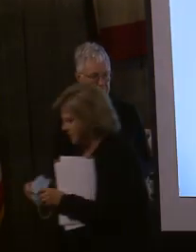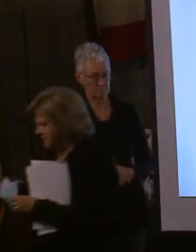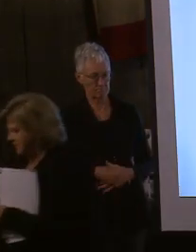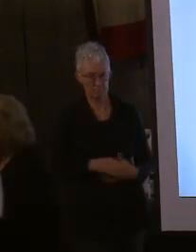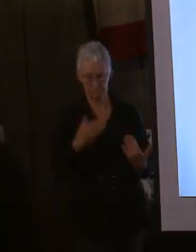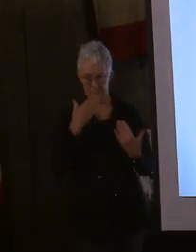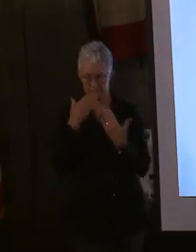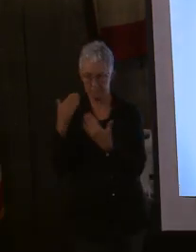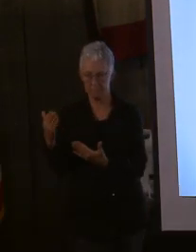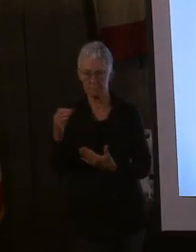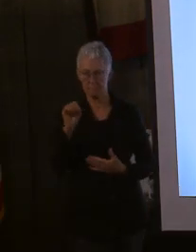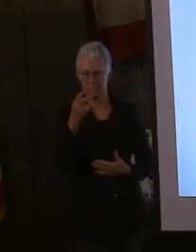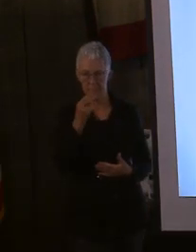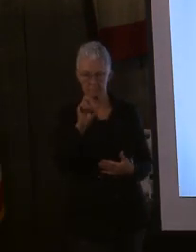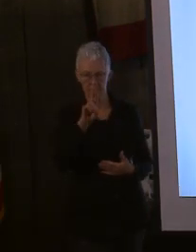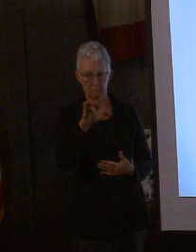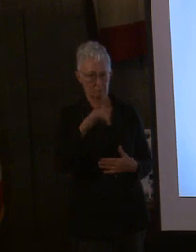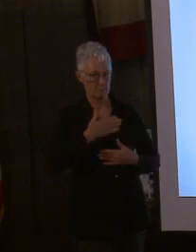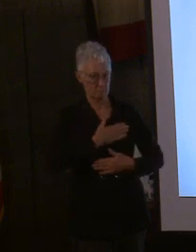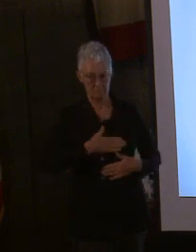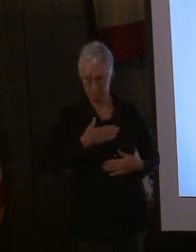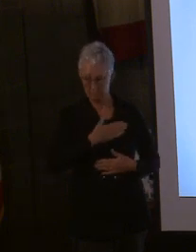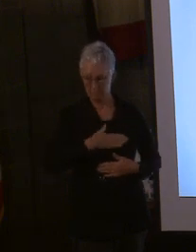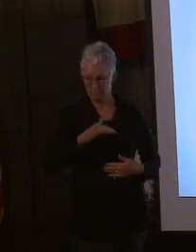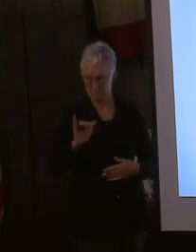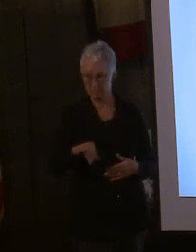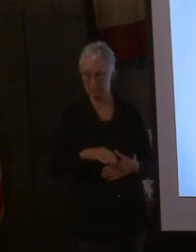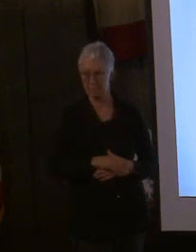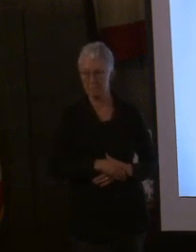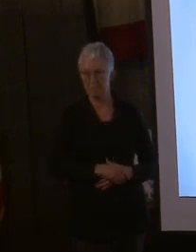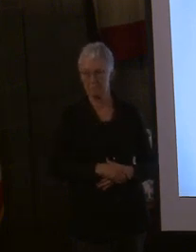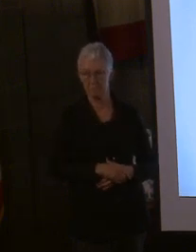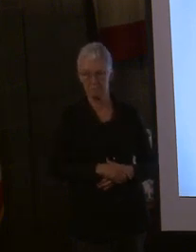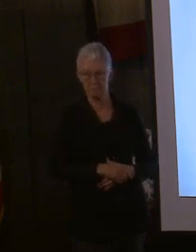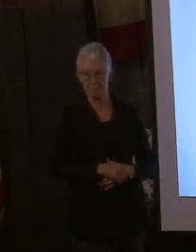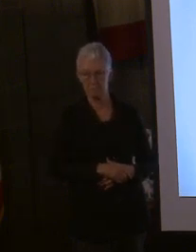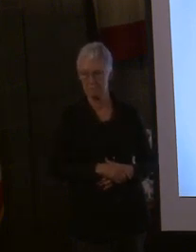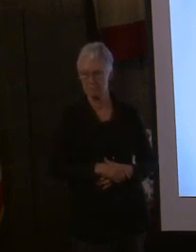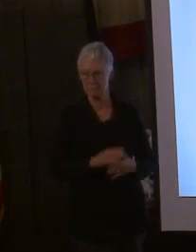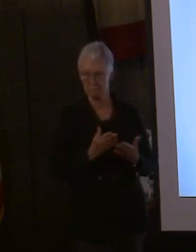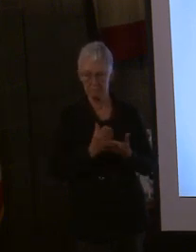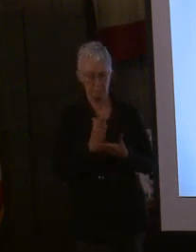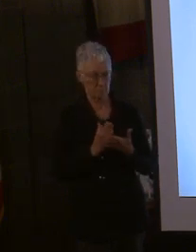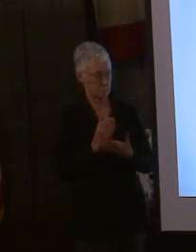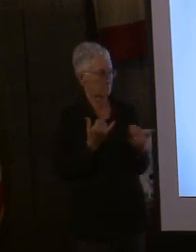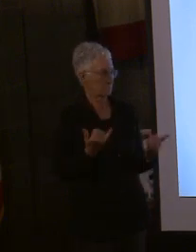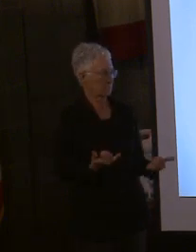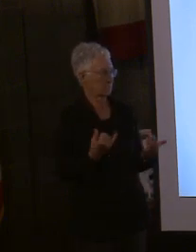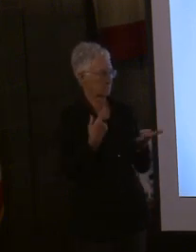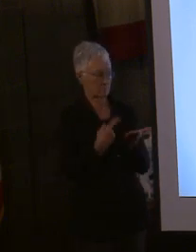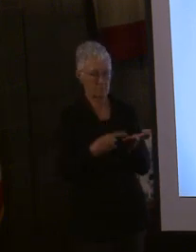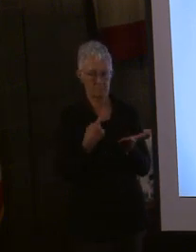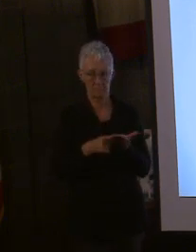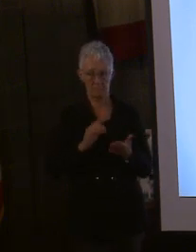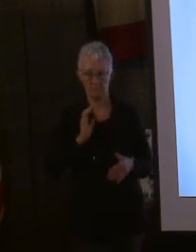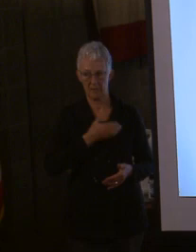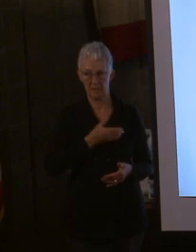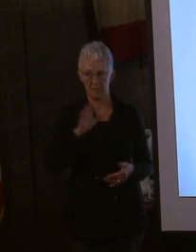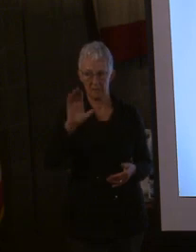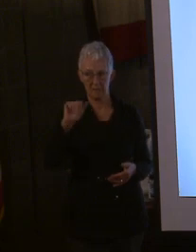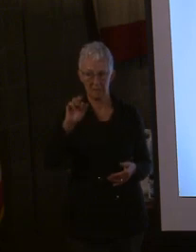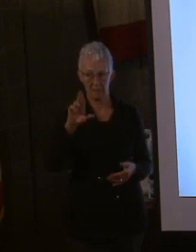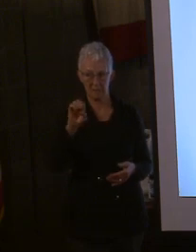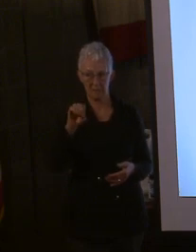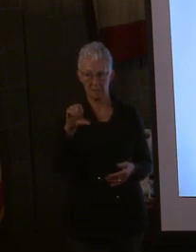Great, thank you very much, Sherry, I appreciate that. All right, so now we're going to be talking about our CARES Act